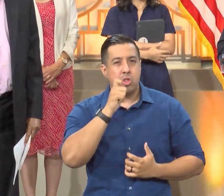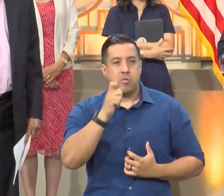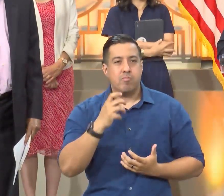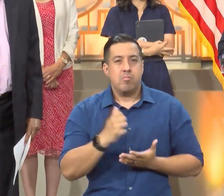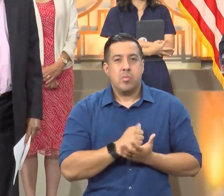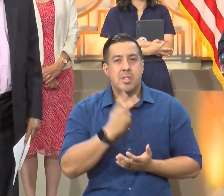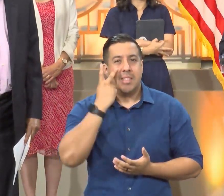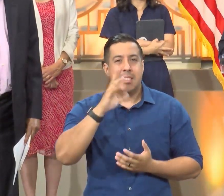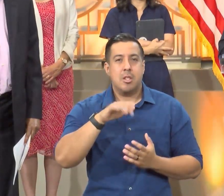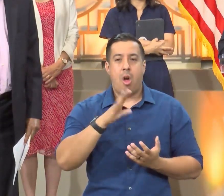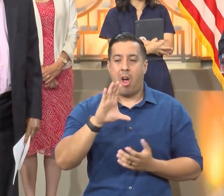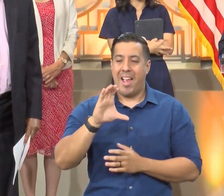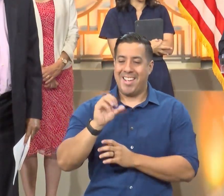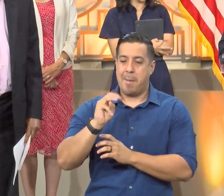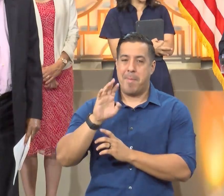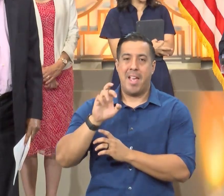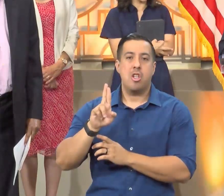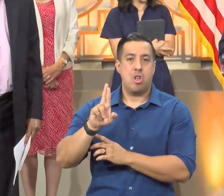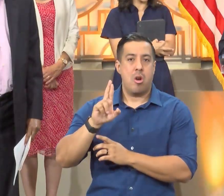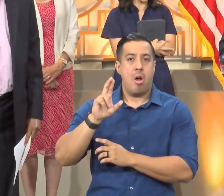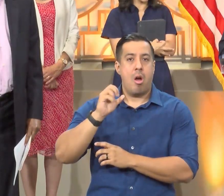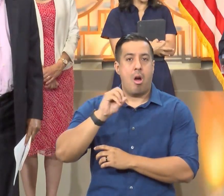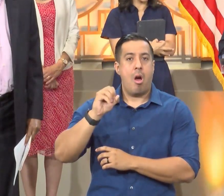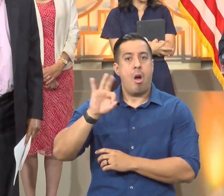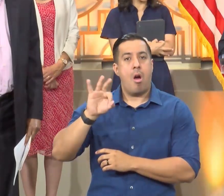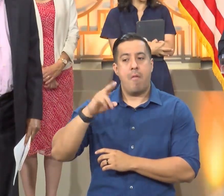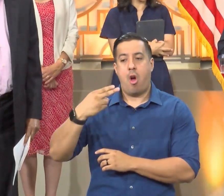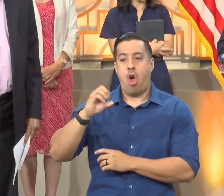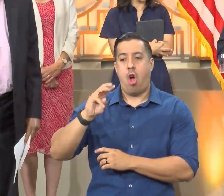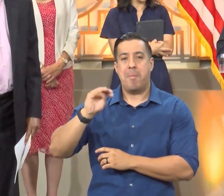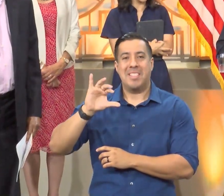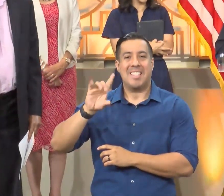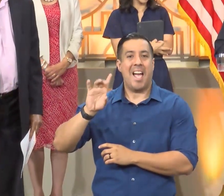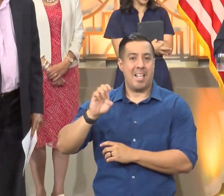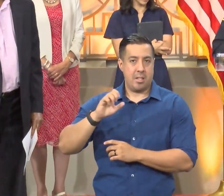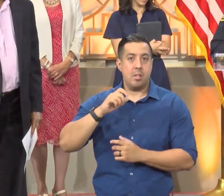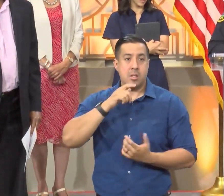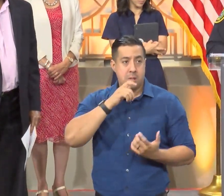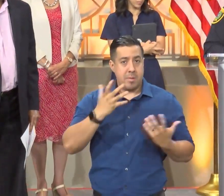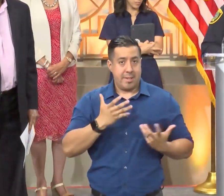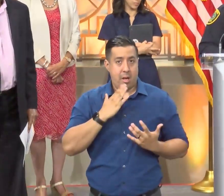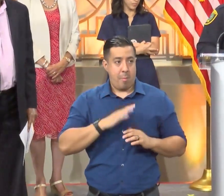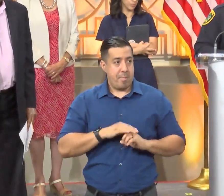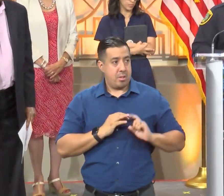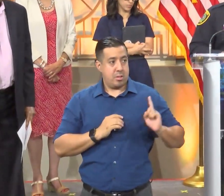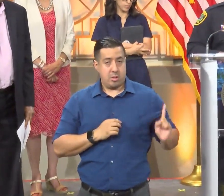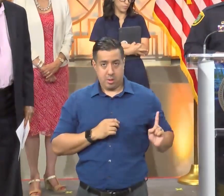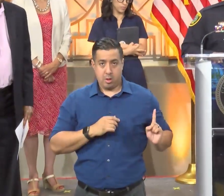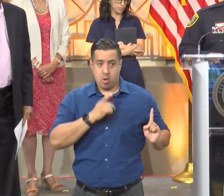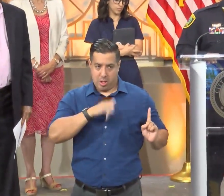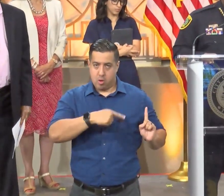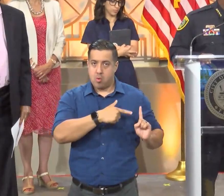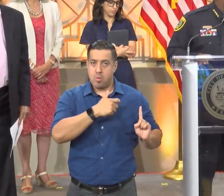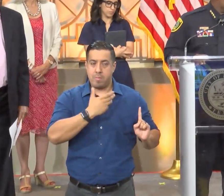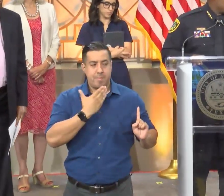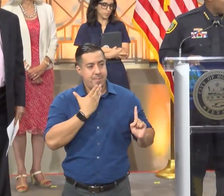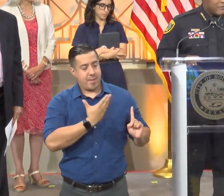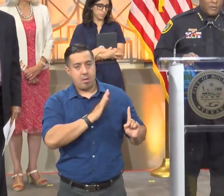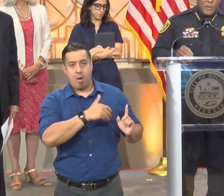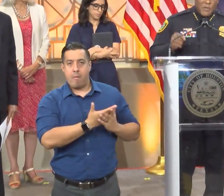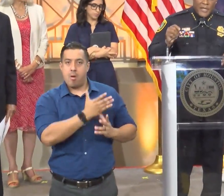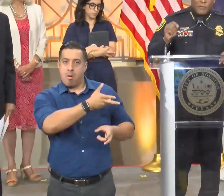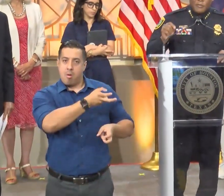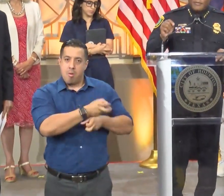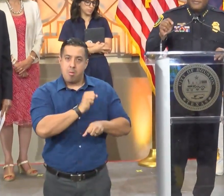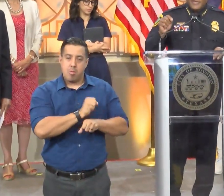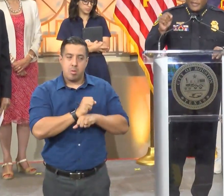see our commander of homicide, Belinda Knoll, much, but she's standing to my left. Thank you for the great work.